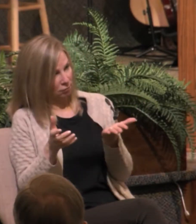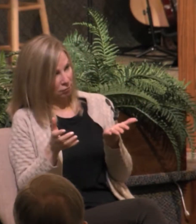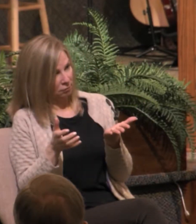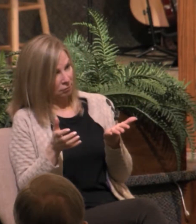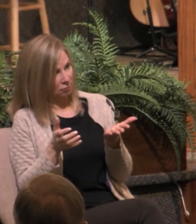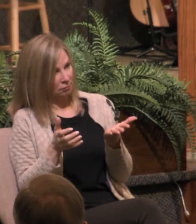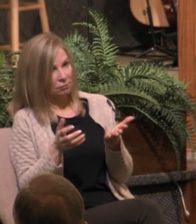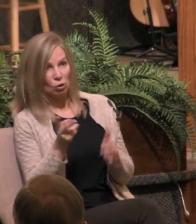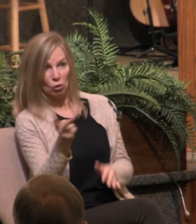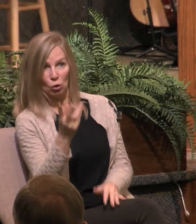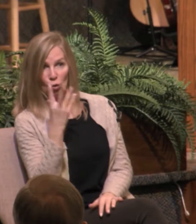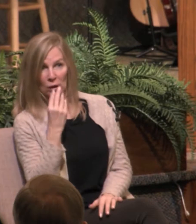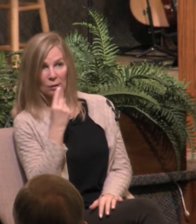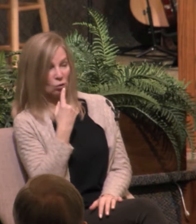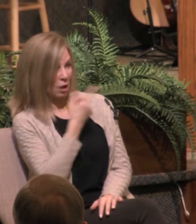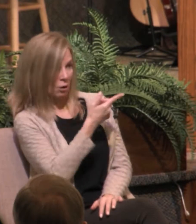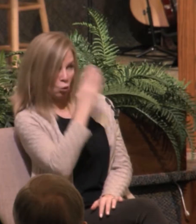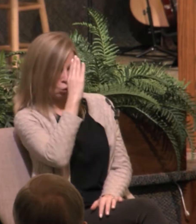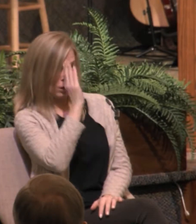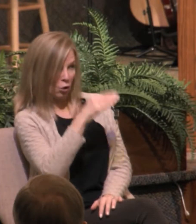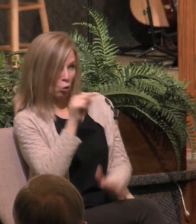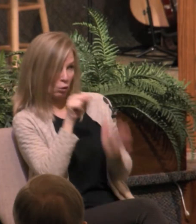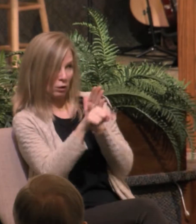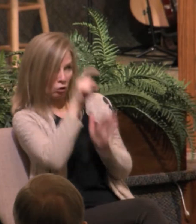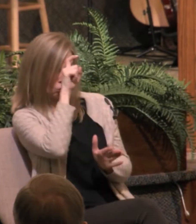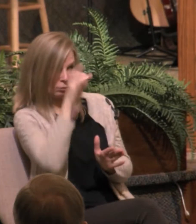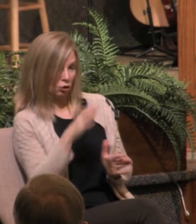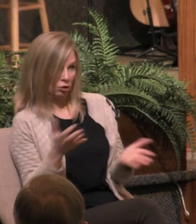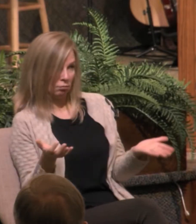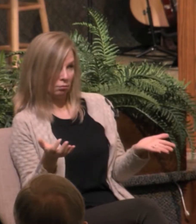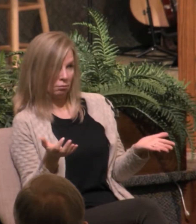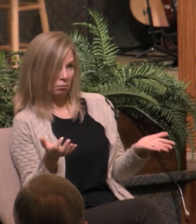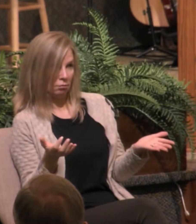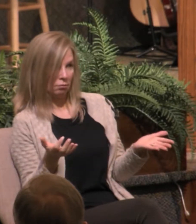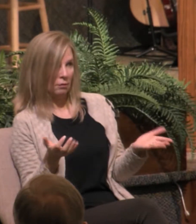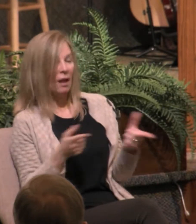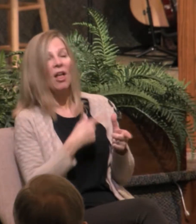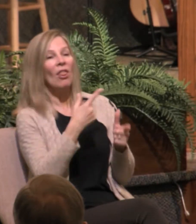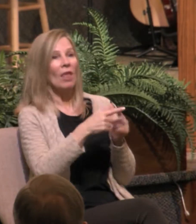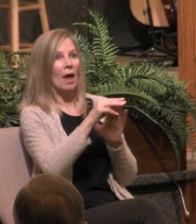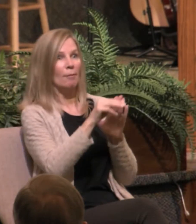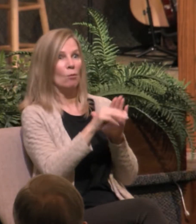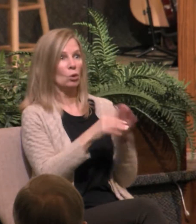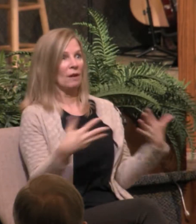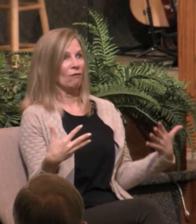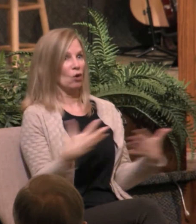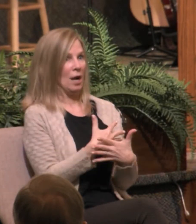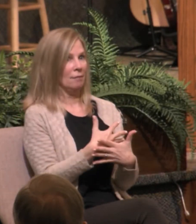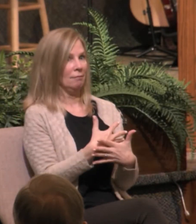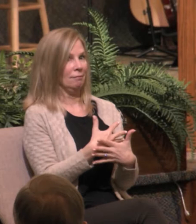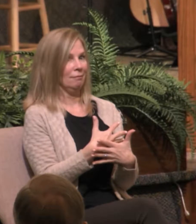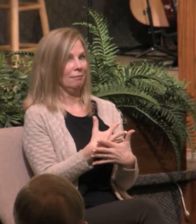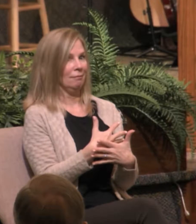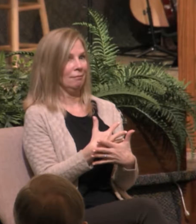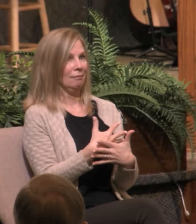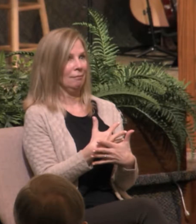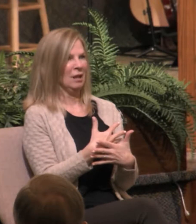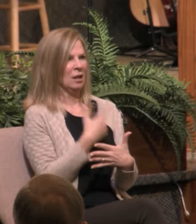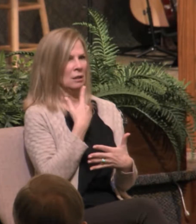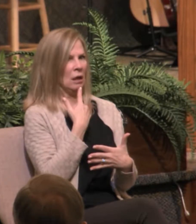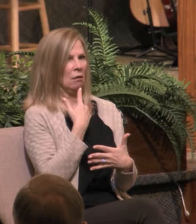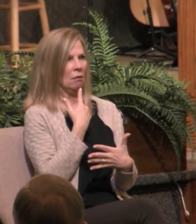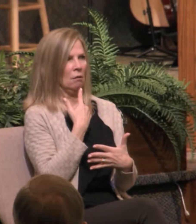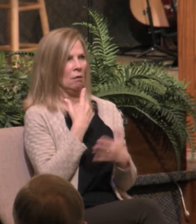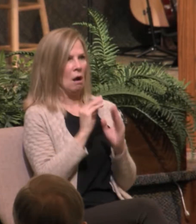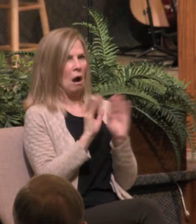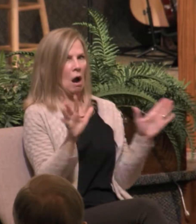look, we know you killed the Egyptian. Is that what you're going to do? What does it say? Then Moses was afraid and said, surely the